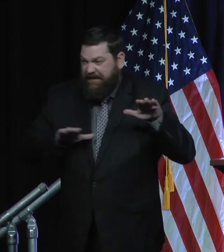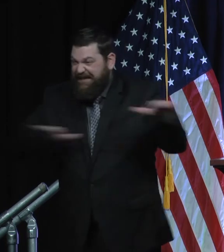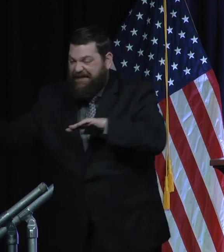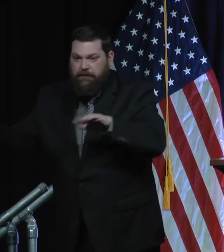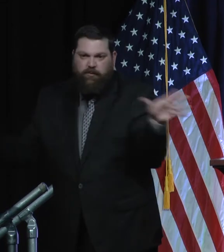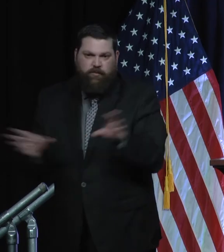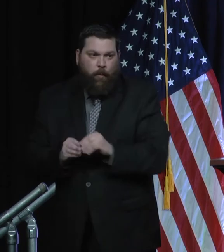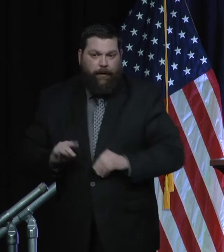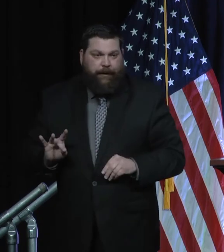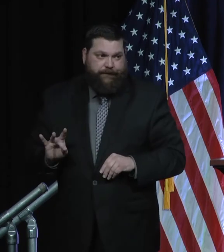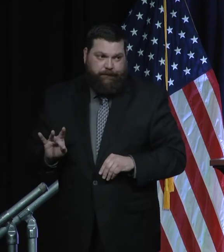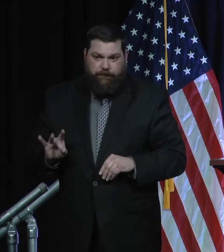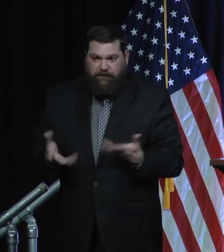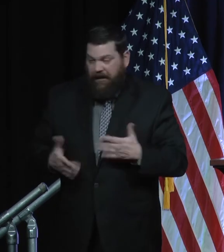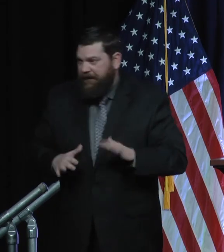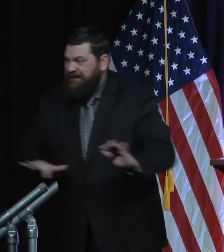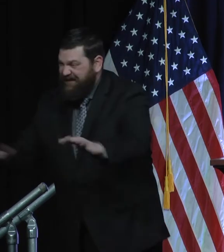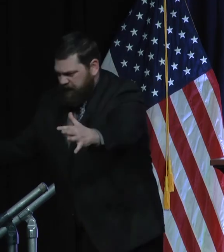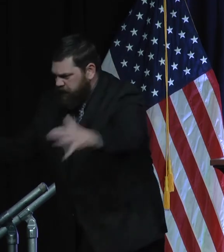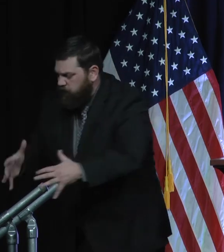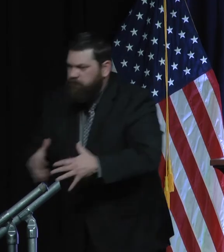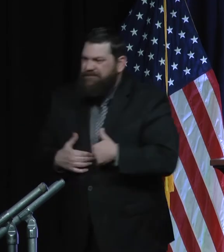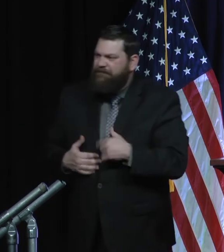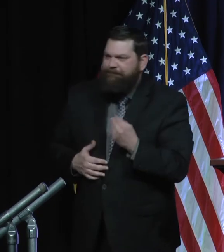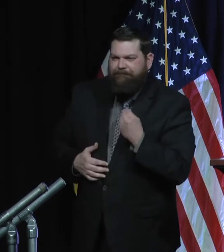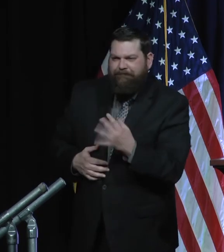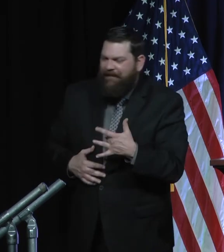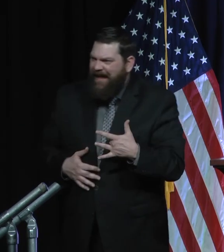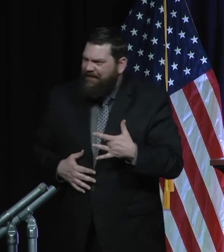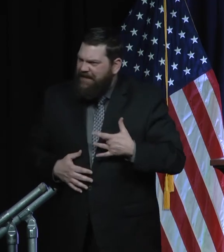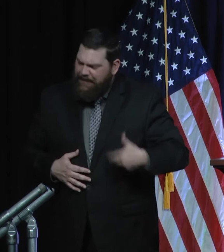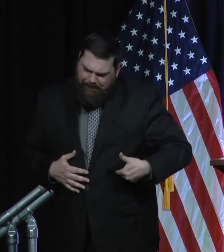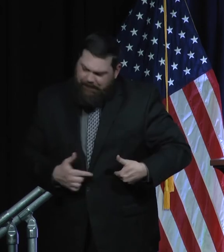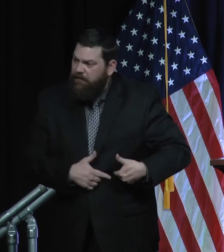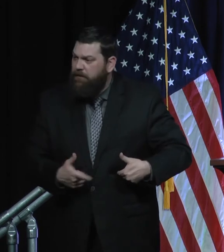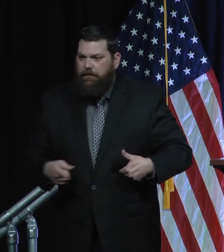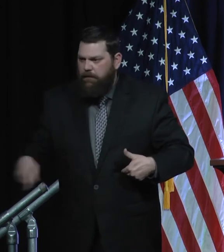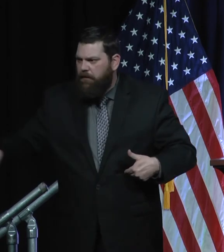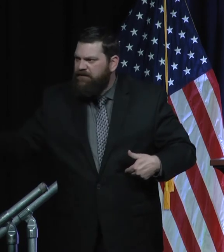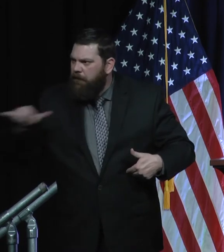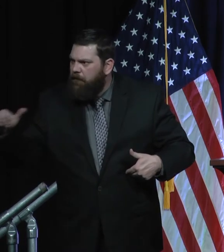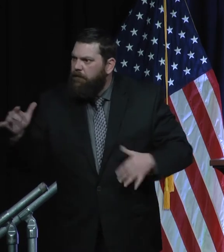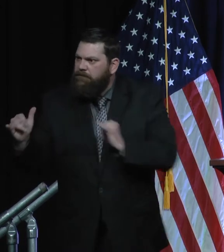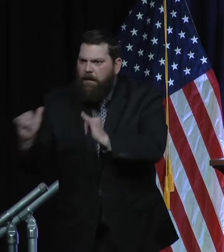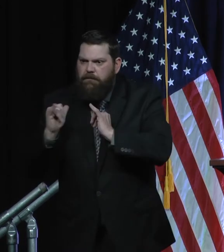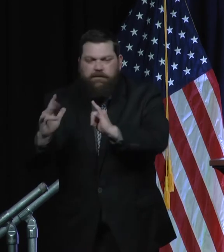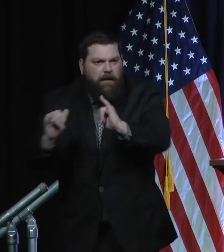about this feeling that I had. And you know what? They had the very same feeling.